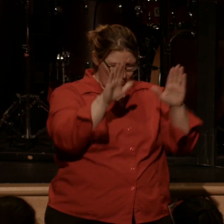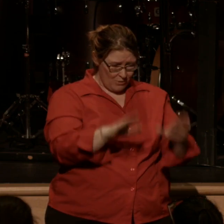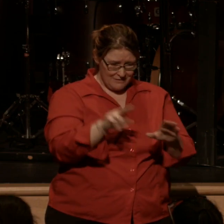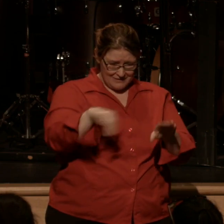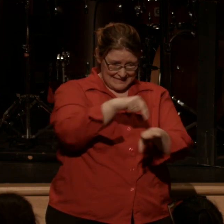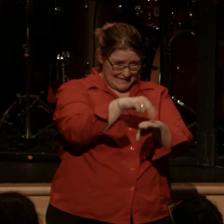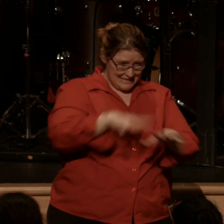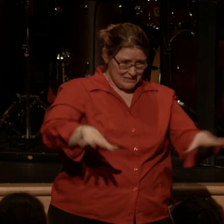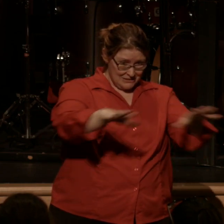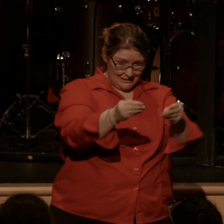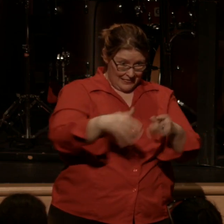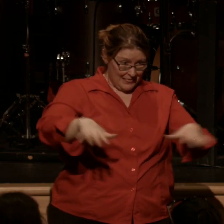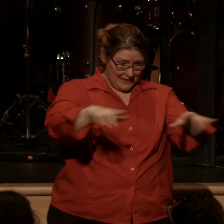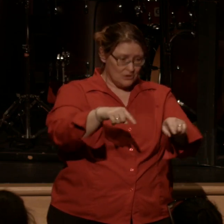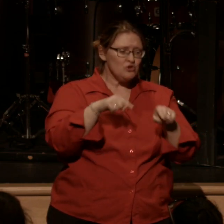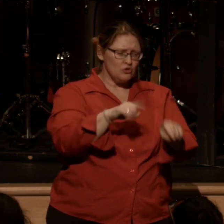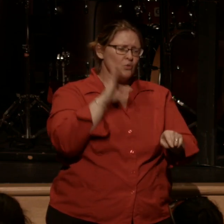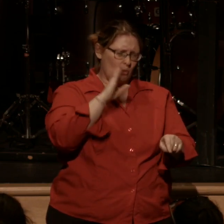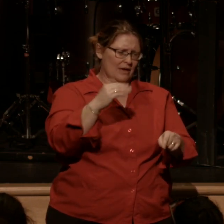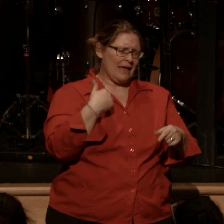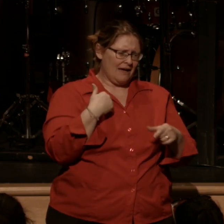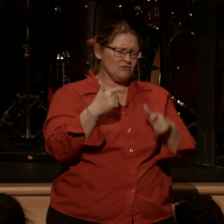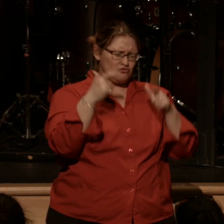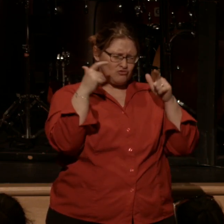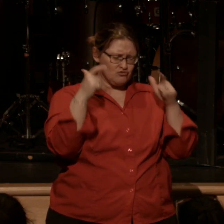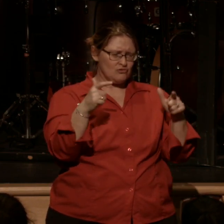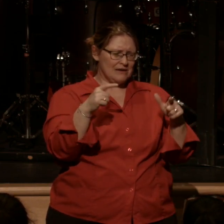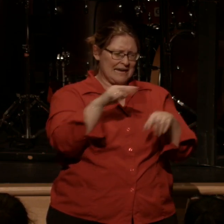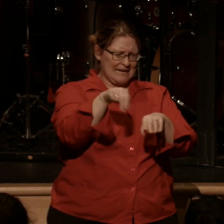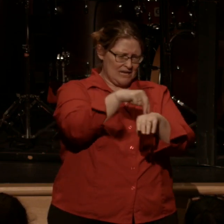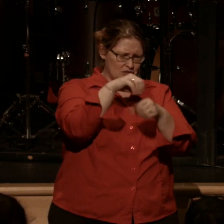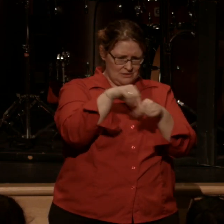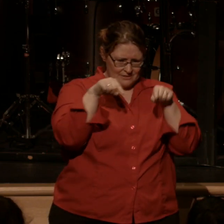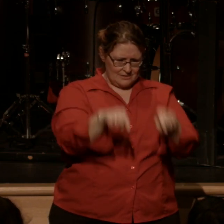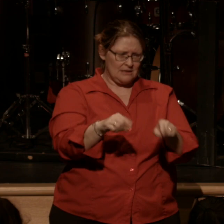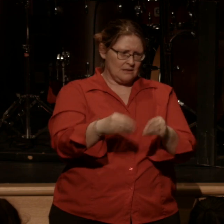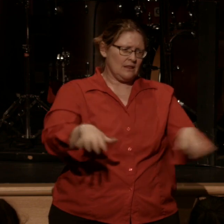in this land, you will be a great nation in this land.